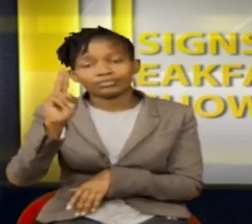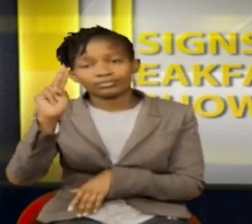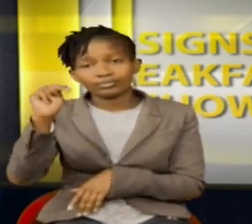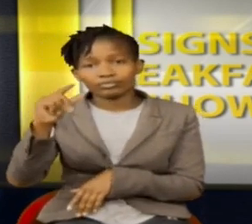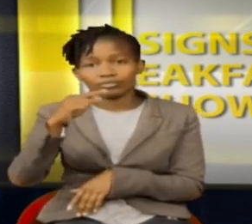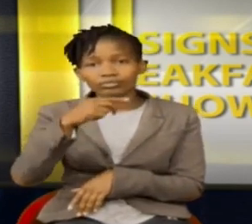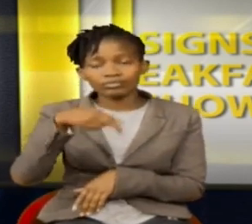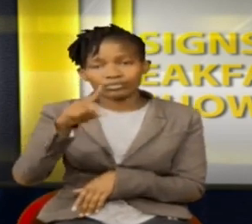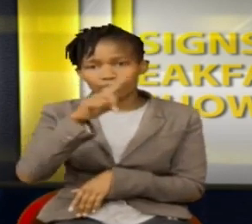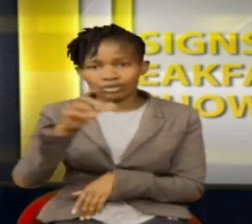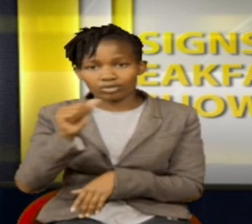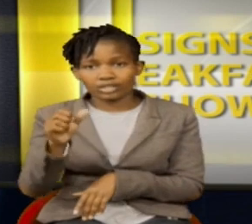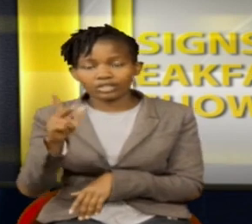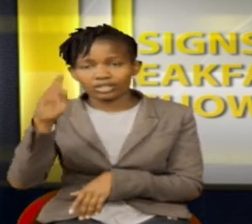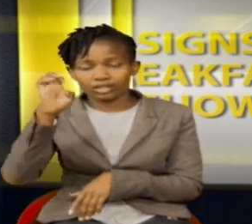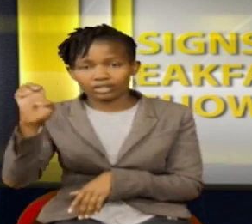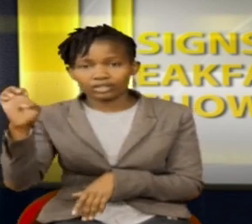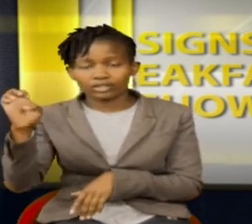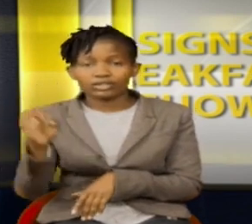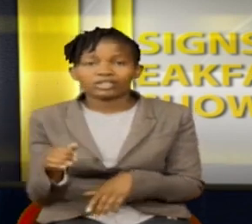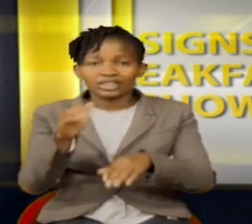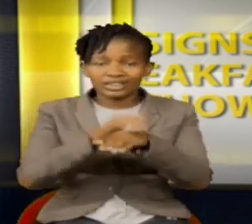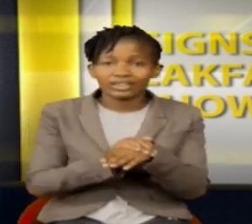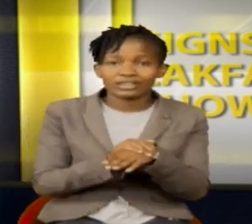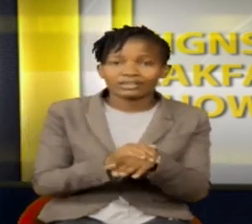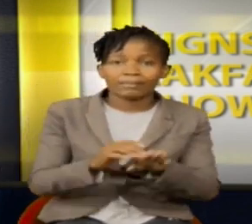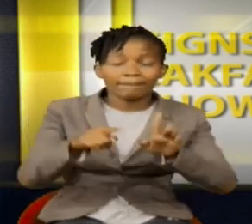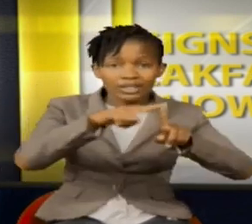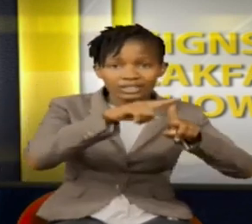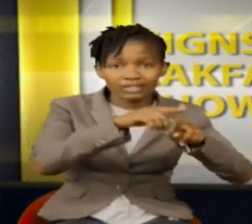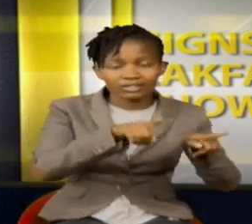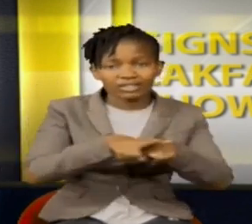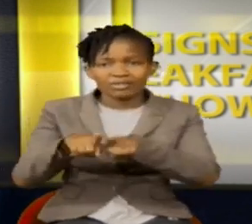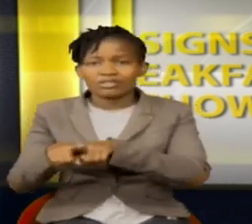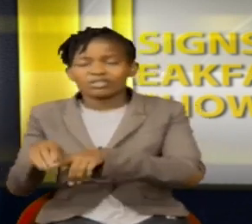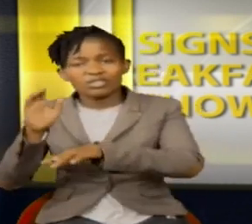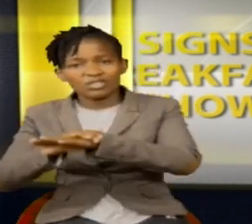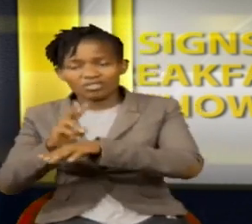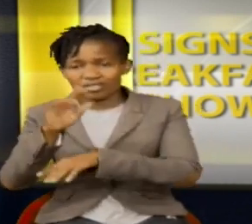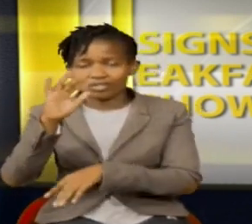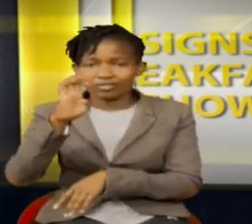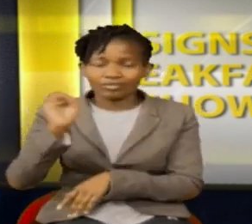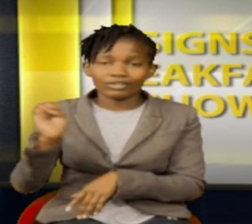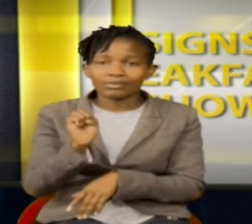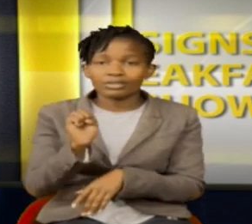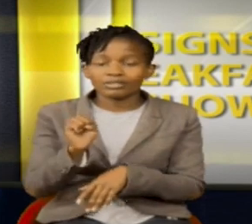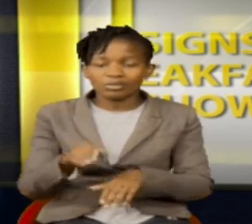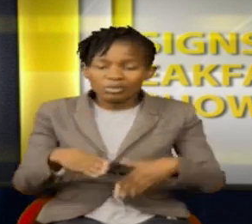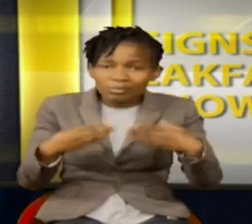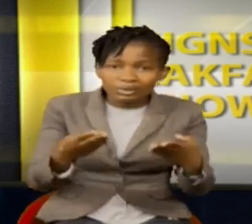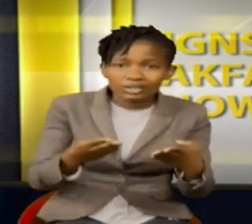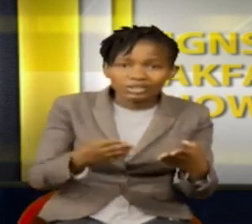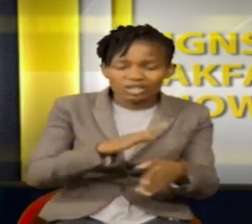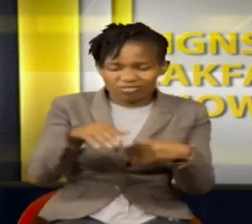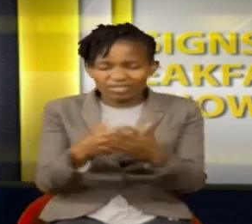the conversation, immerse yourself in this positivity and good vibes. That's what we're all about. We'll be putting up all the rest of the media tour. We'll be putting up